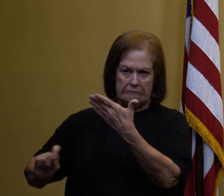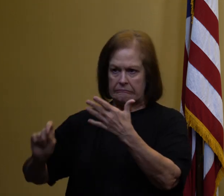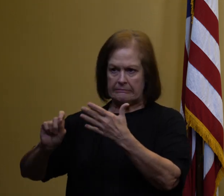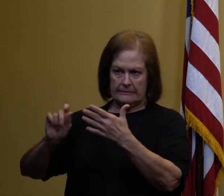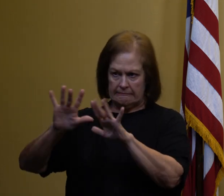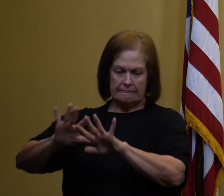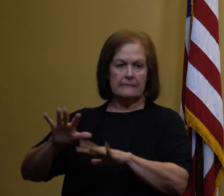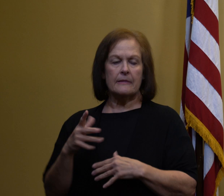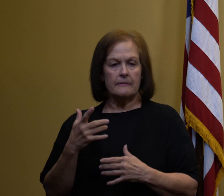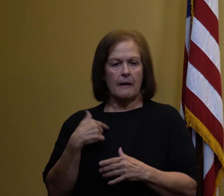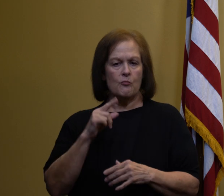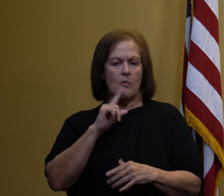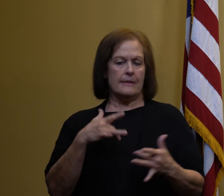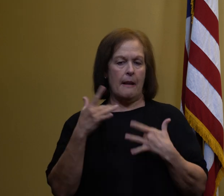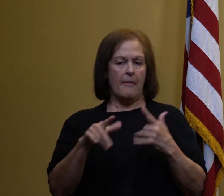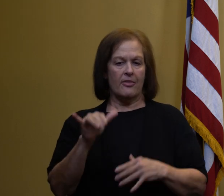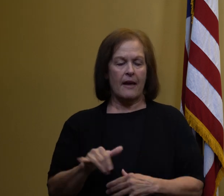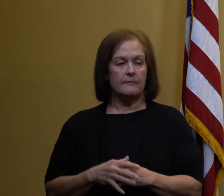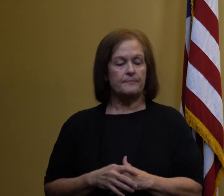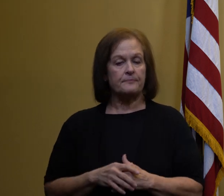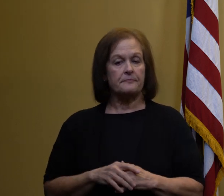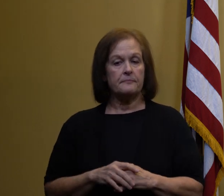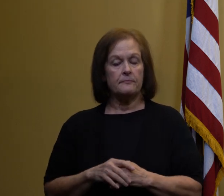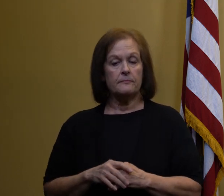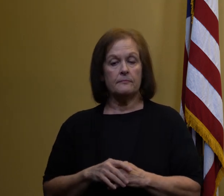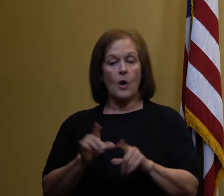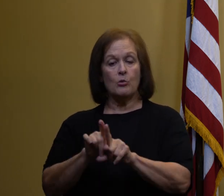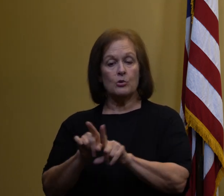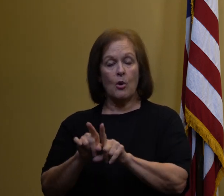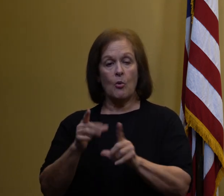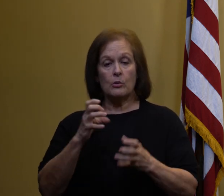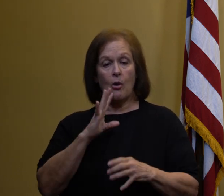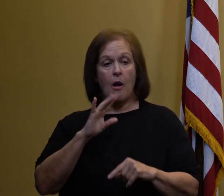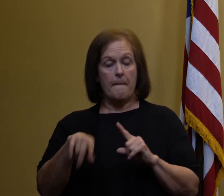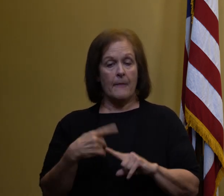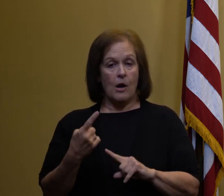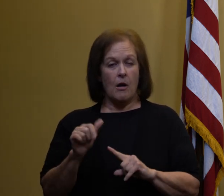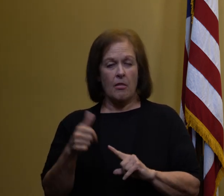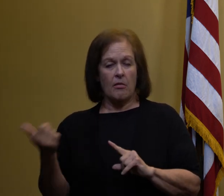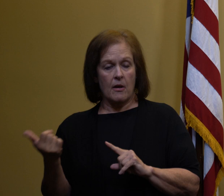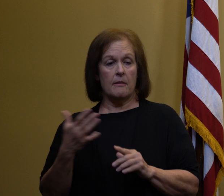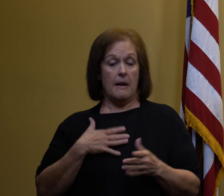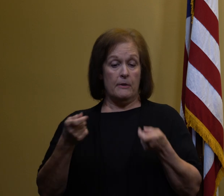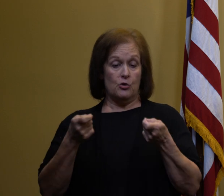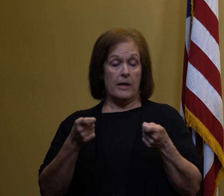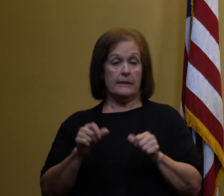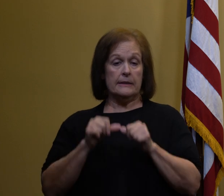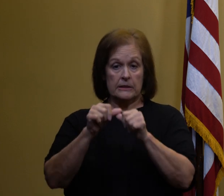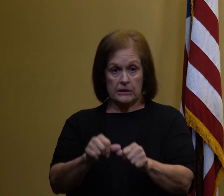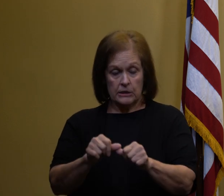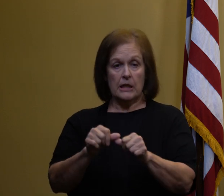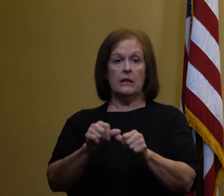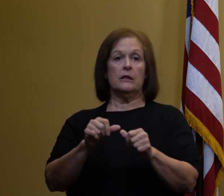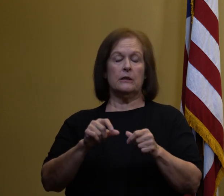So I'm excited about that. Also, I wanted to just speak about a couple things. My administration just continues to